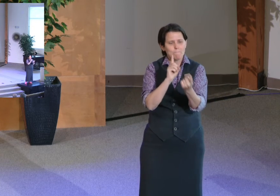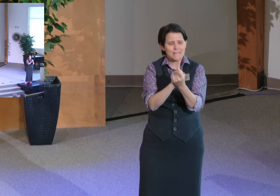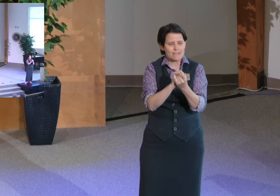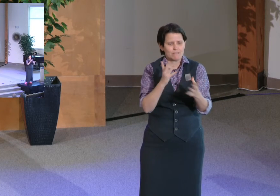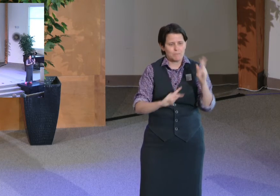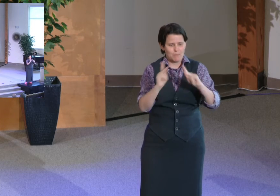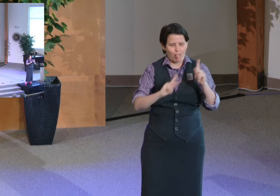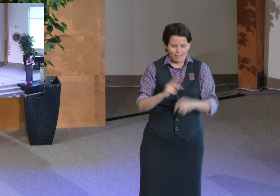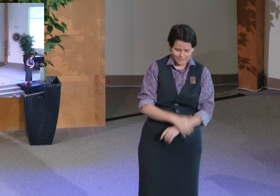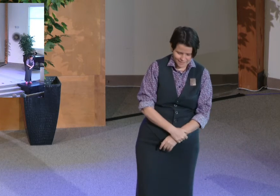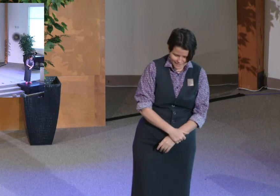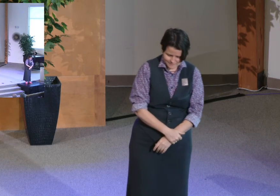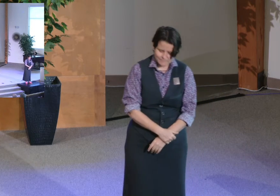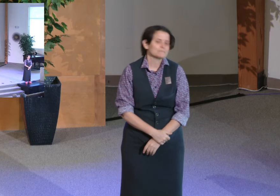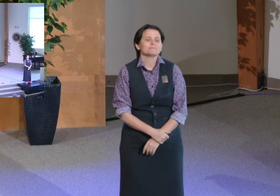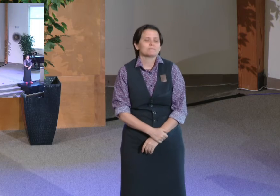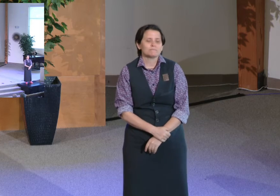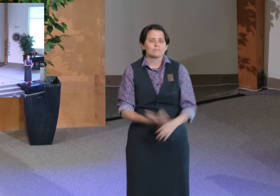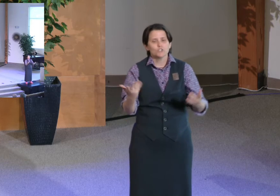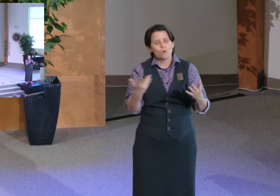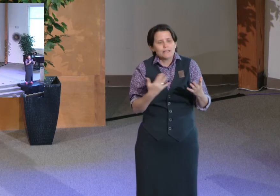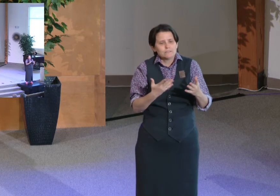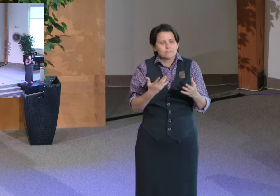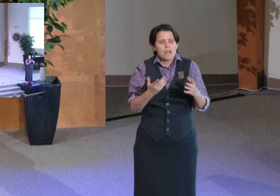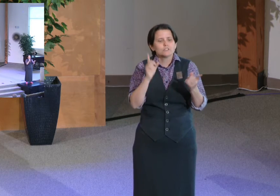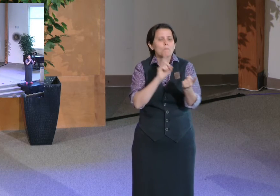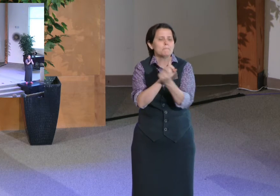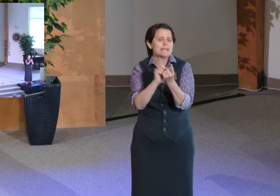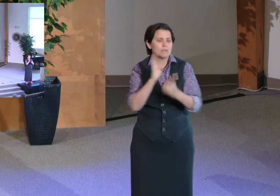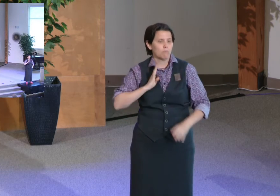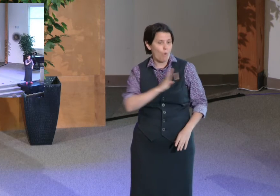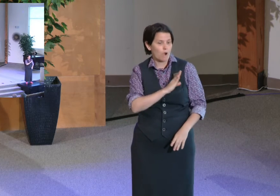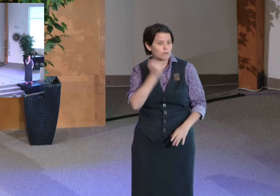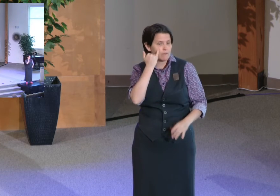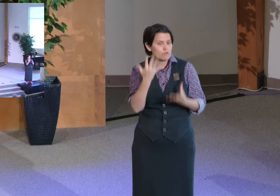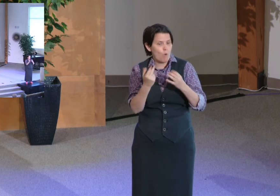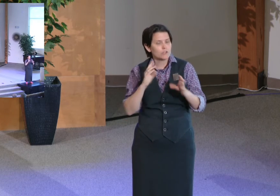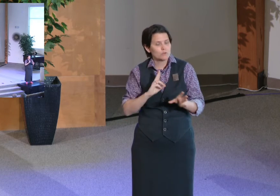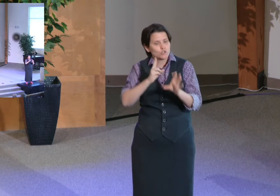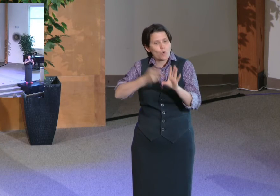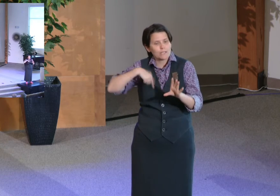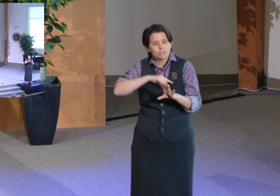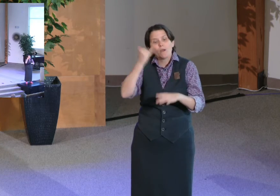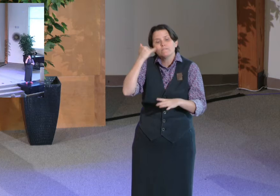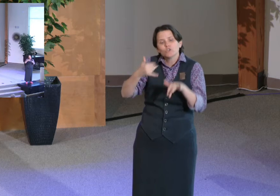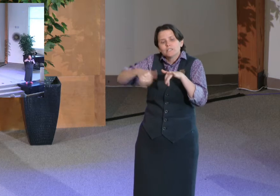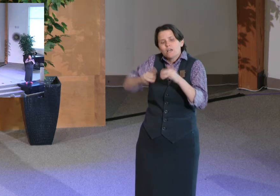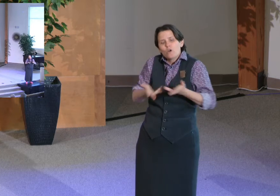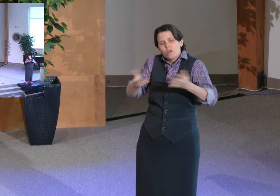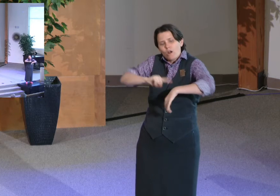So please join us then at 1 o'clock. So if you're still there munching, then you're going to be part of that discussion. All